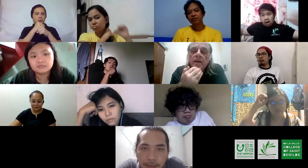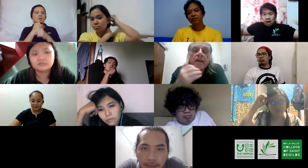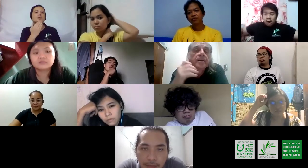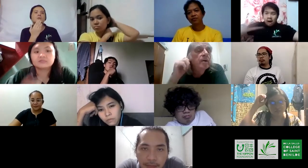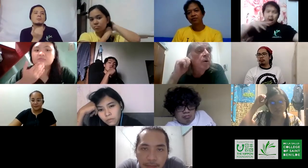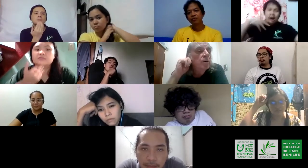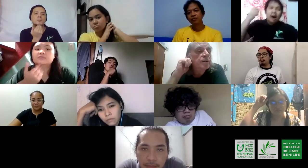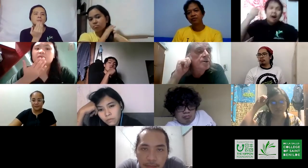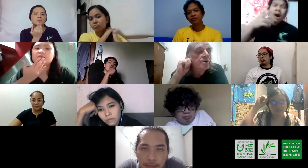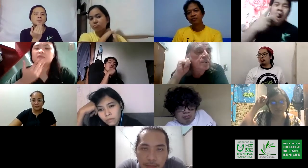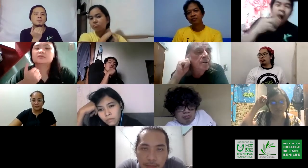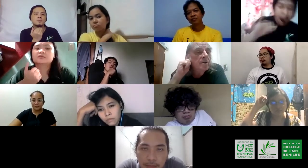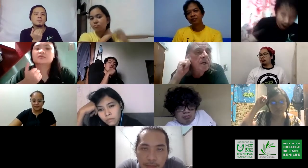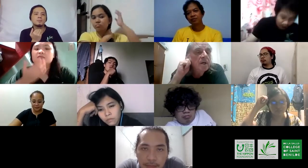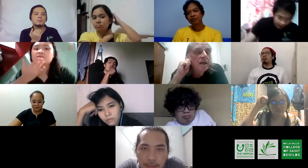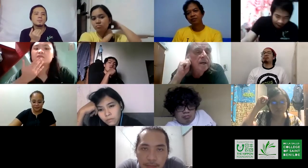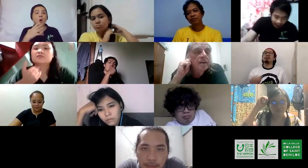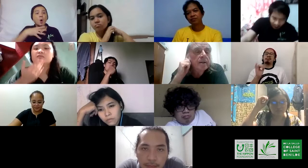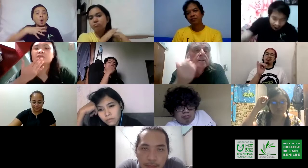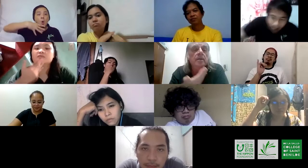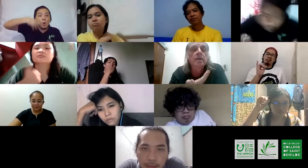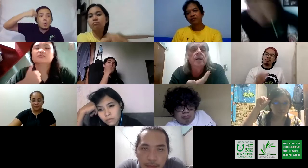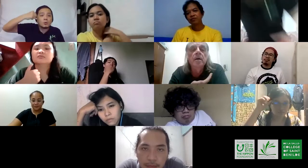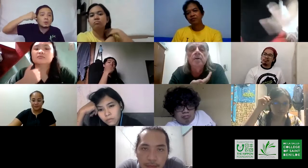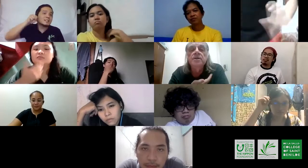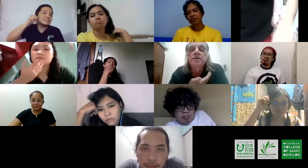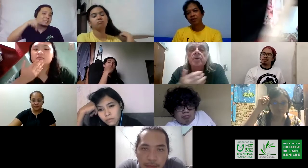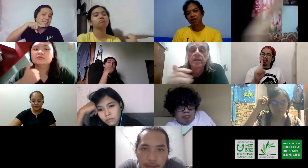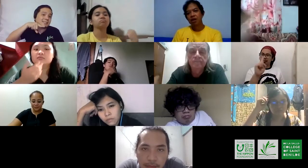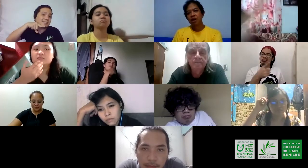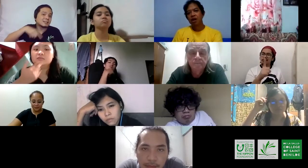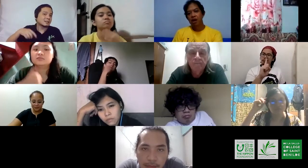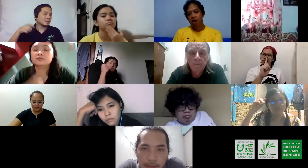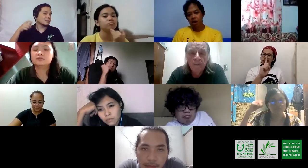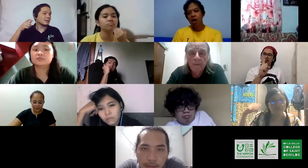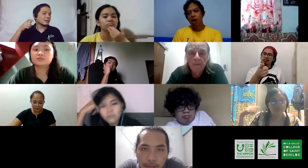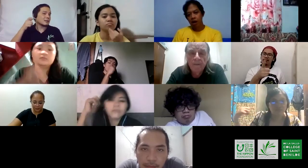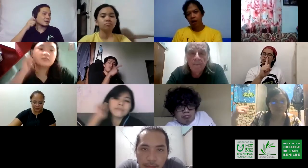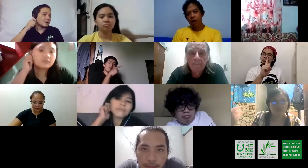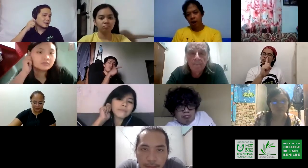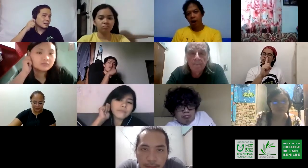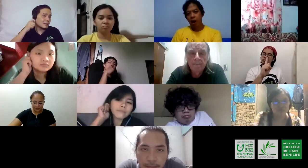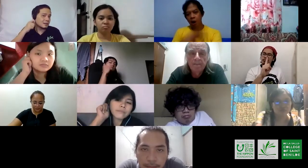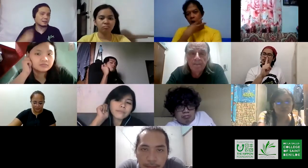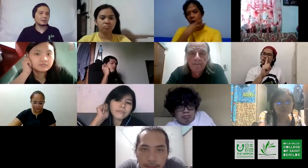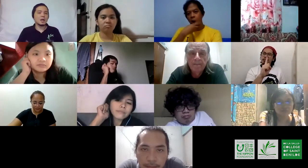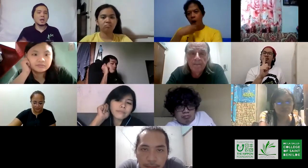Okay, and then older sister, and then younger sibling.